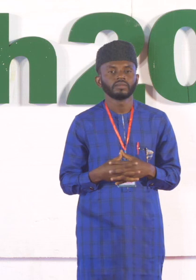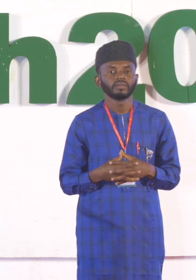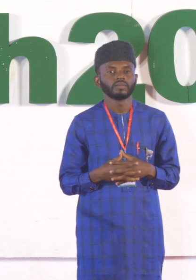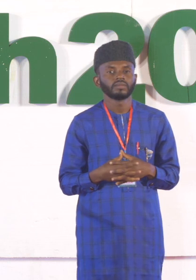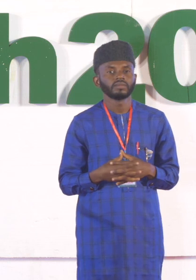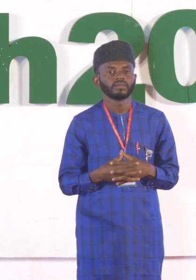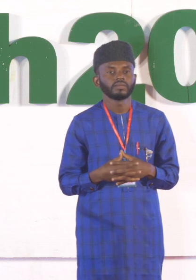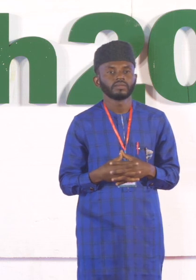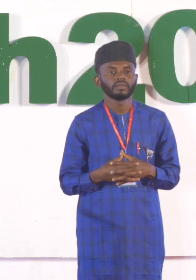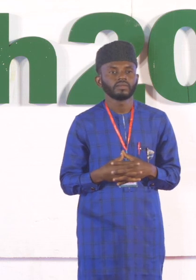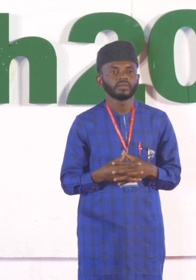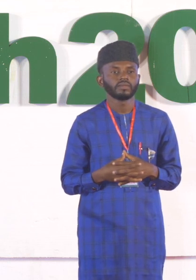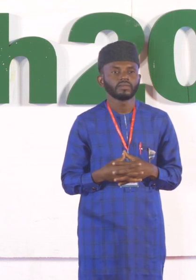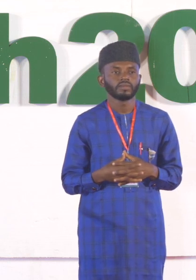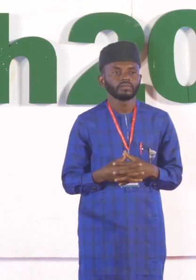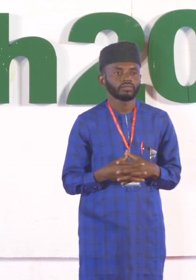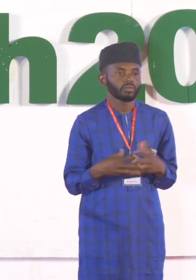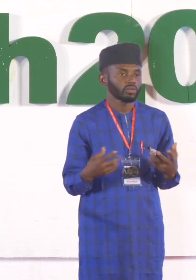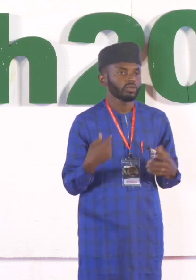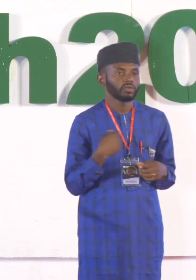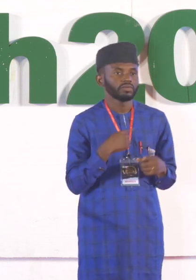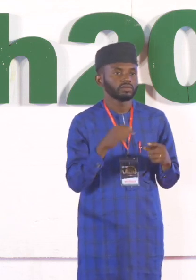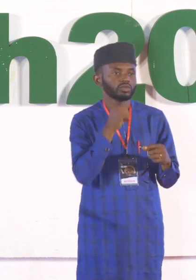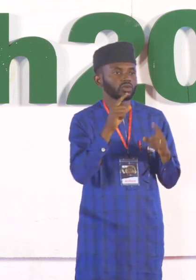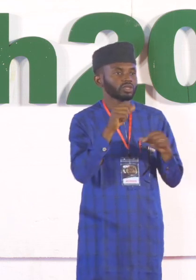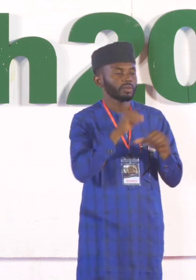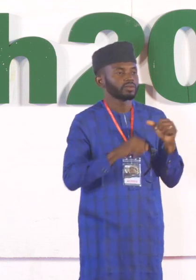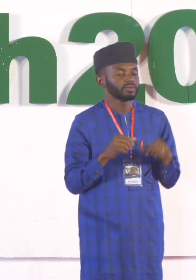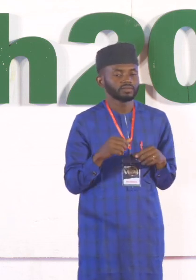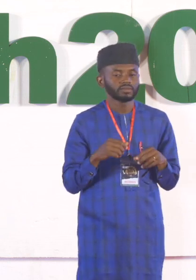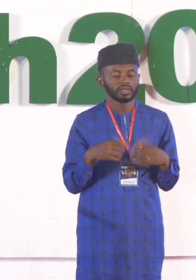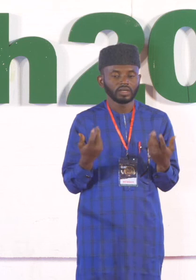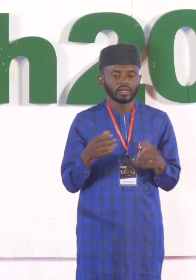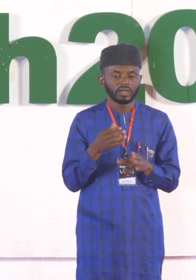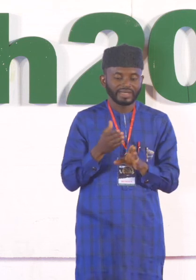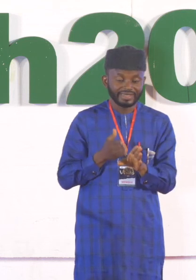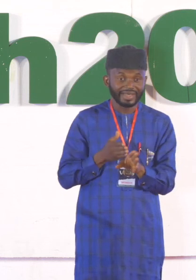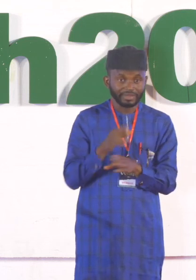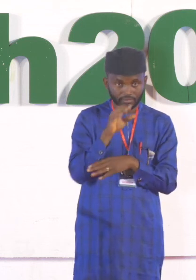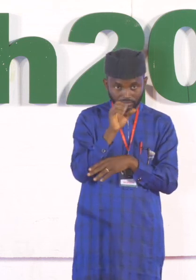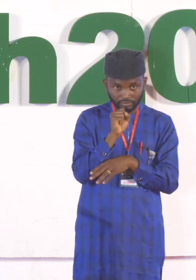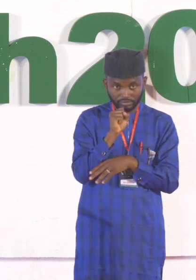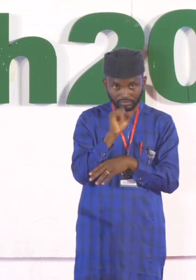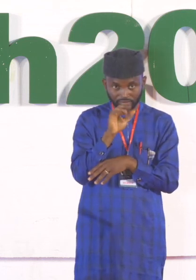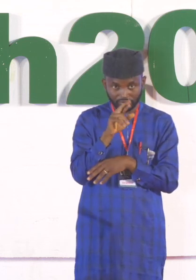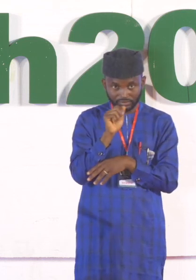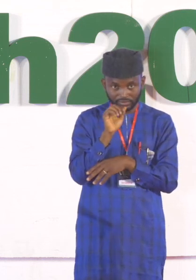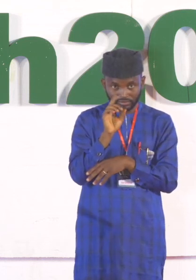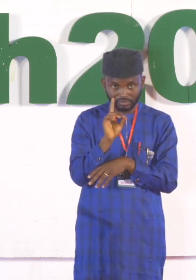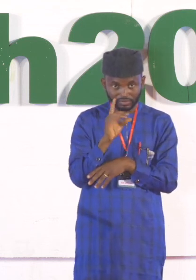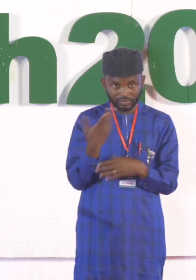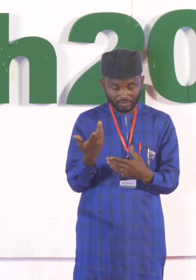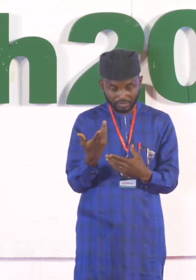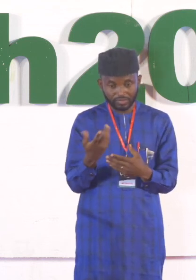We've not talked about Sirat. We've not talked about Qantara. We've not talked about how to enter